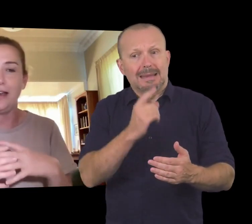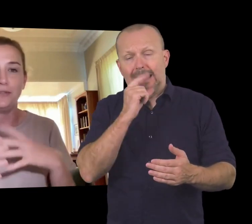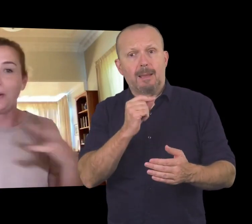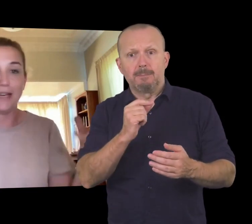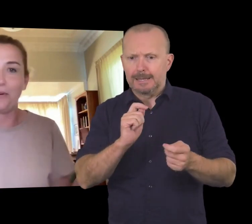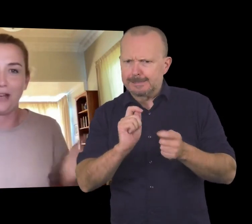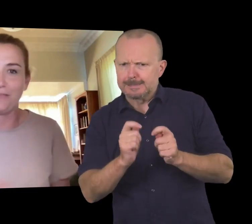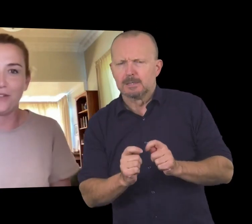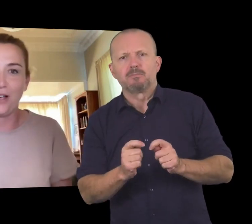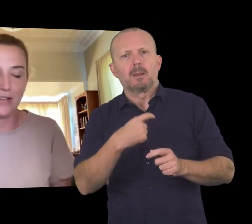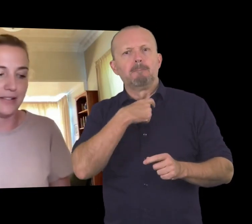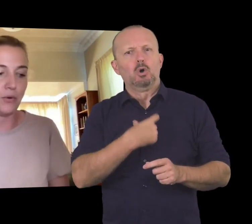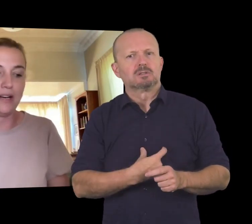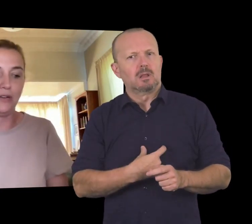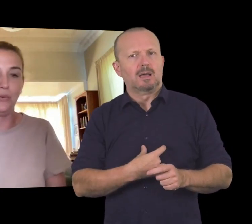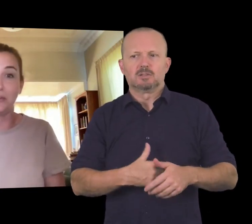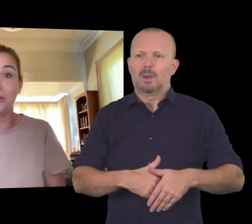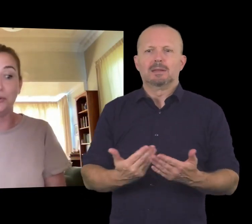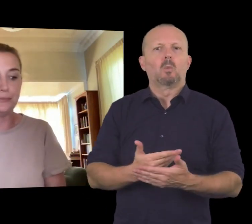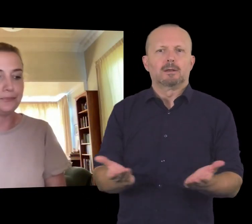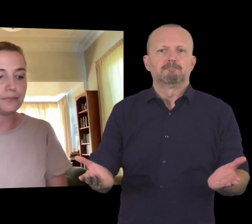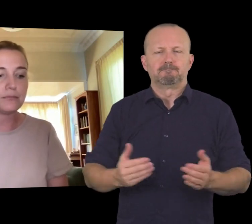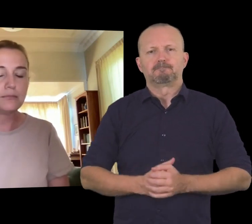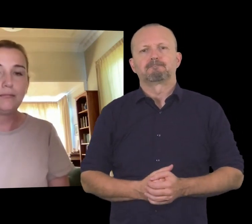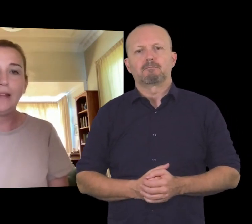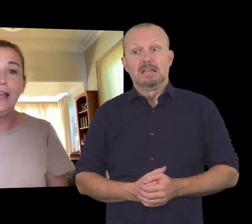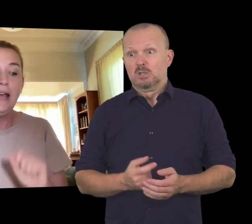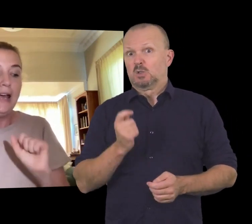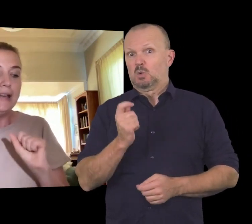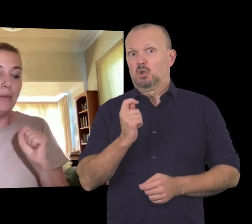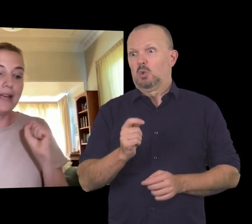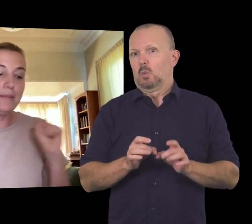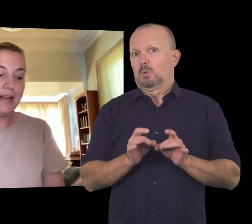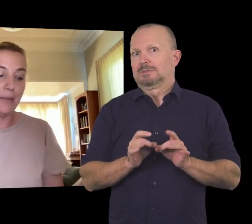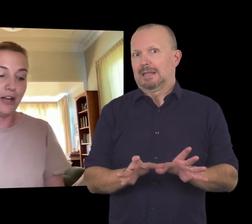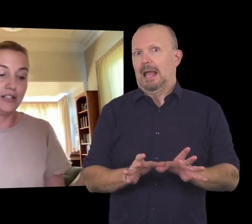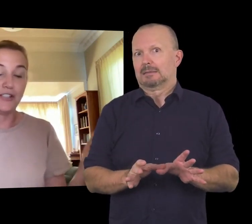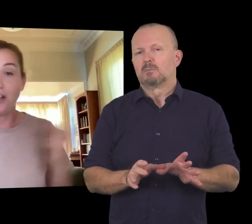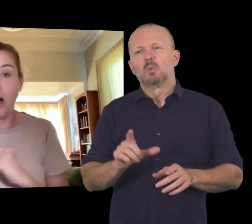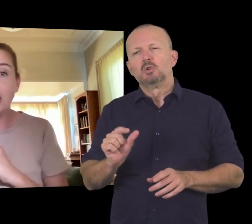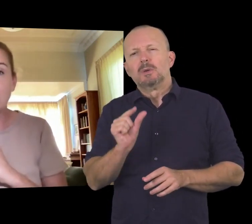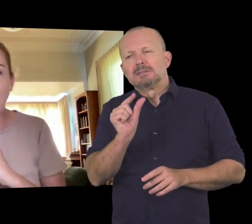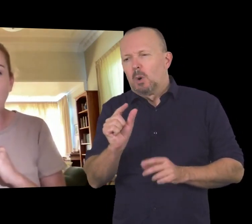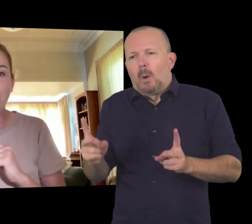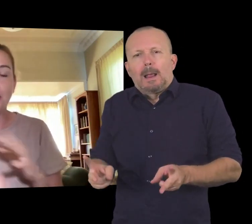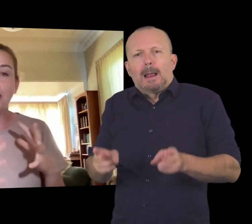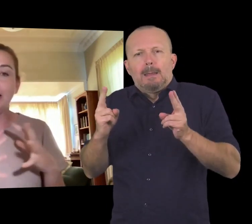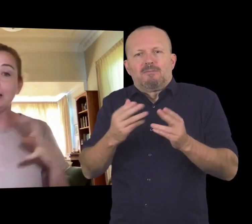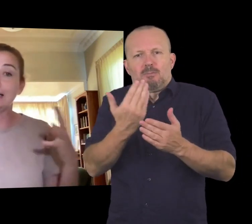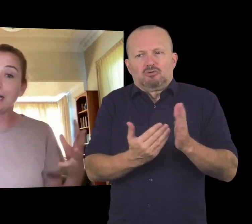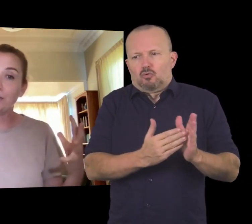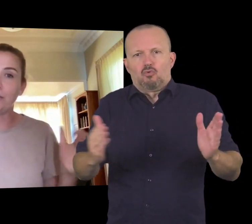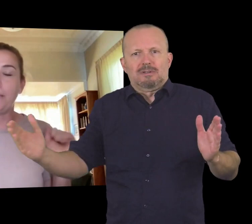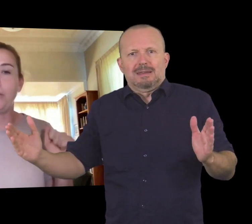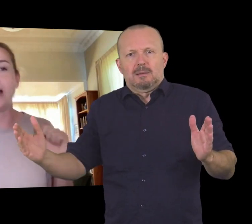with, to anybody. So it's quite an awesome tool. Now, in a minute, we're going to start, and we're doing a